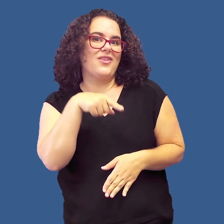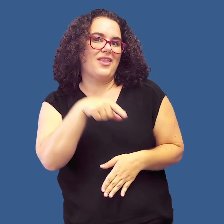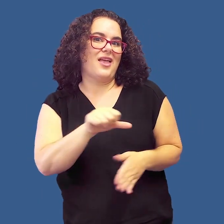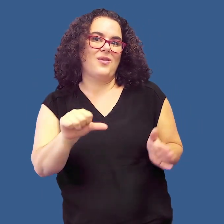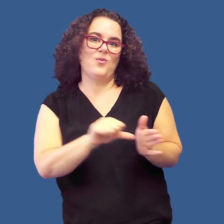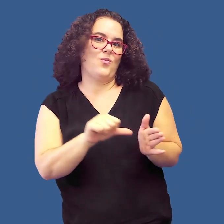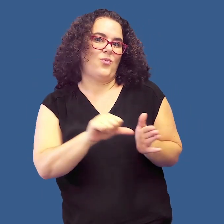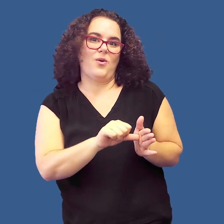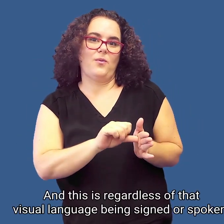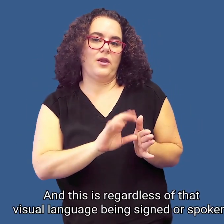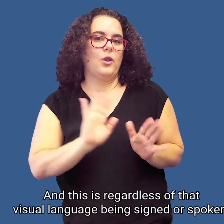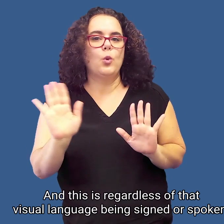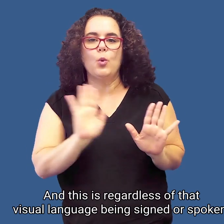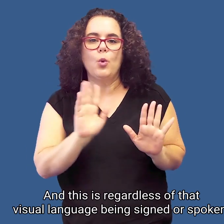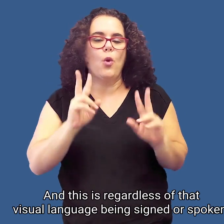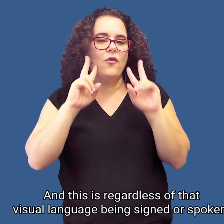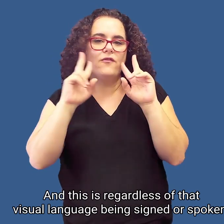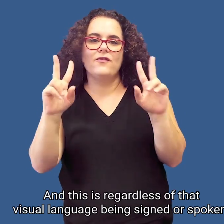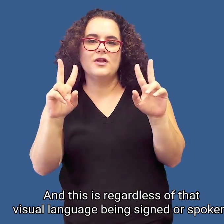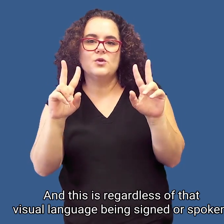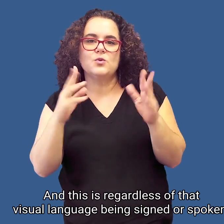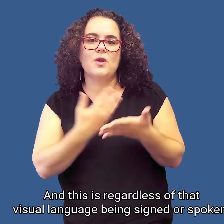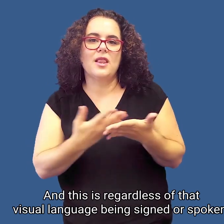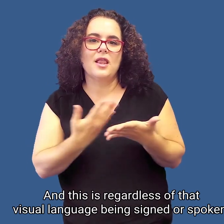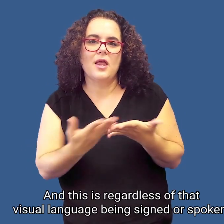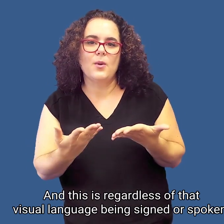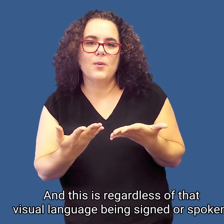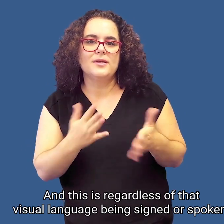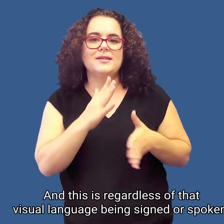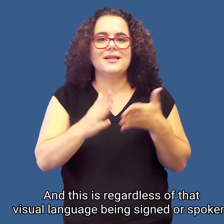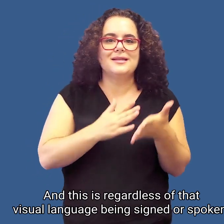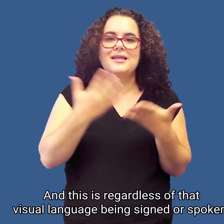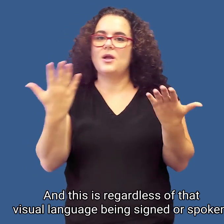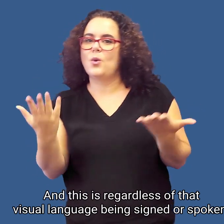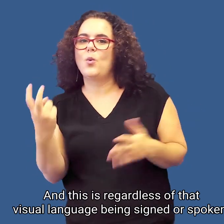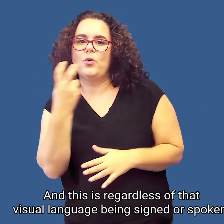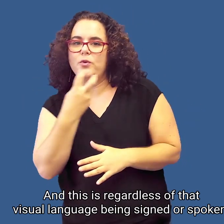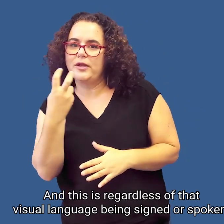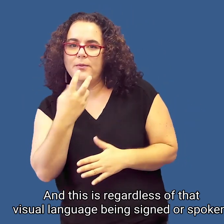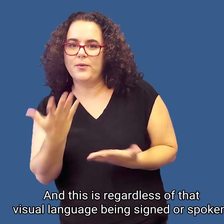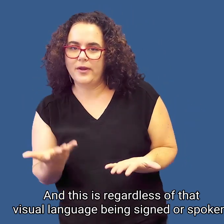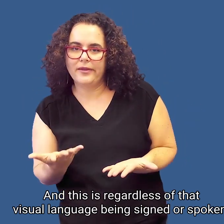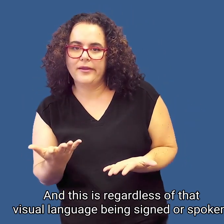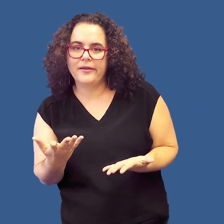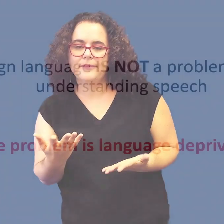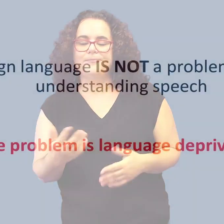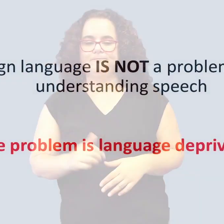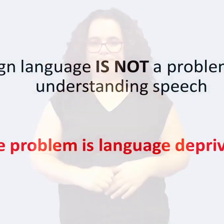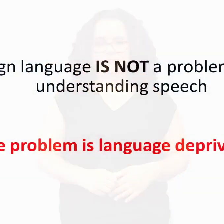understanding speech. And this is regardless of that visual language being signed or spoken.